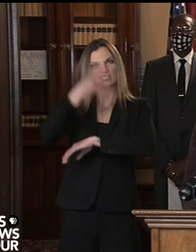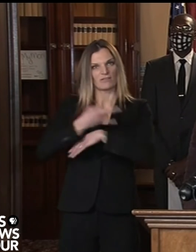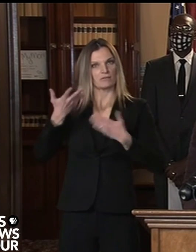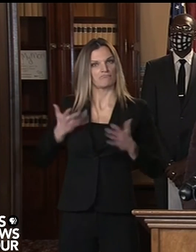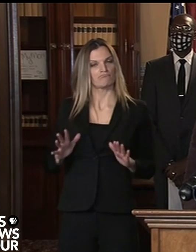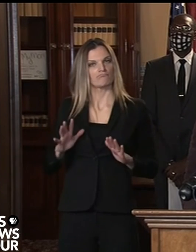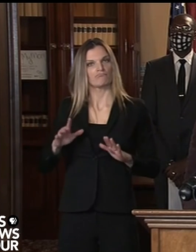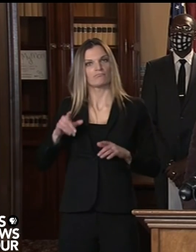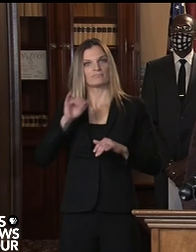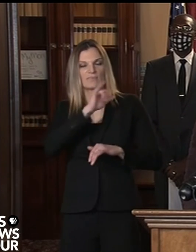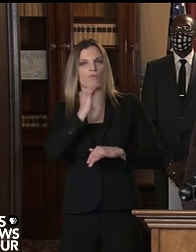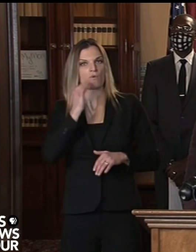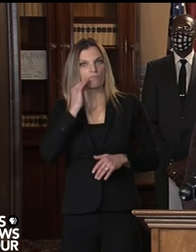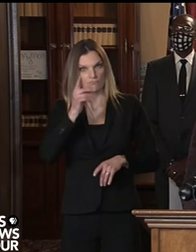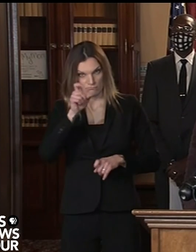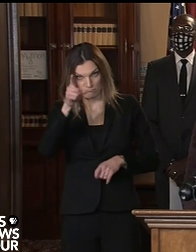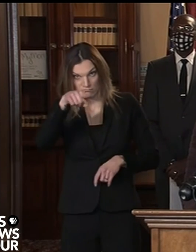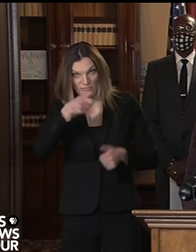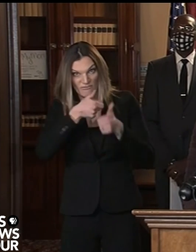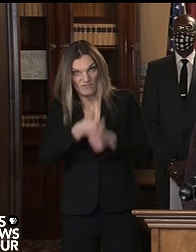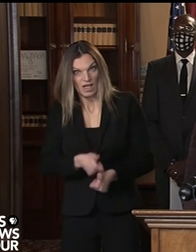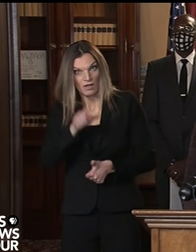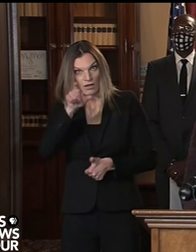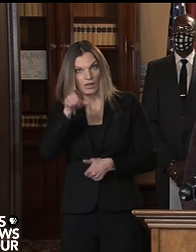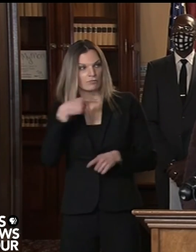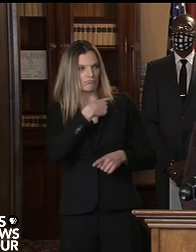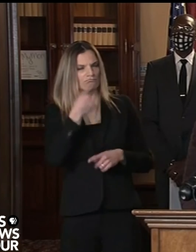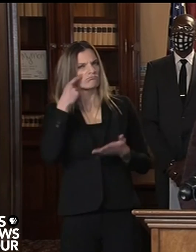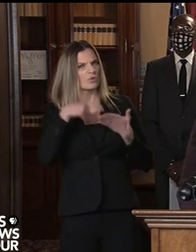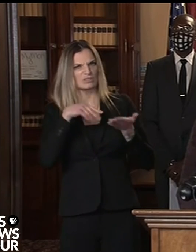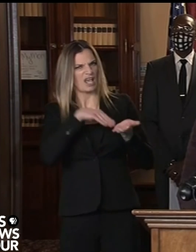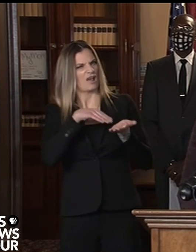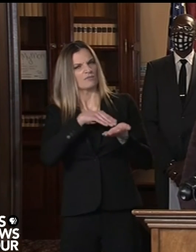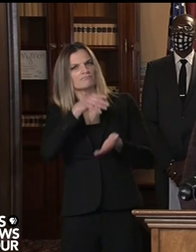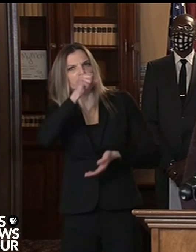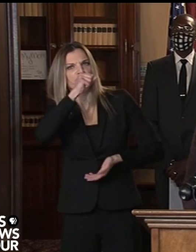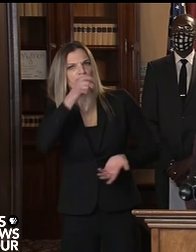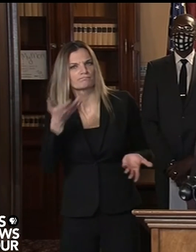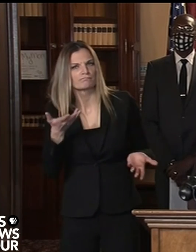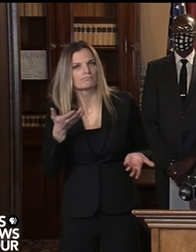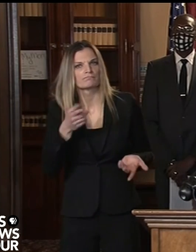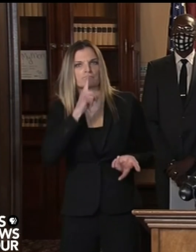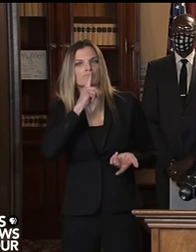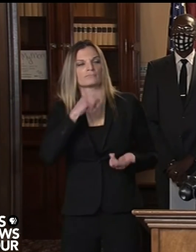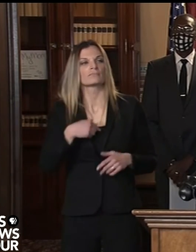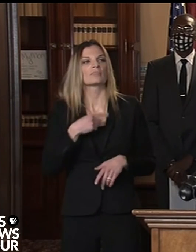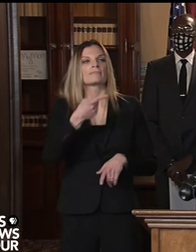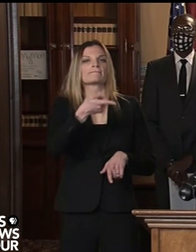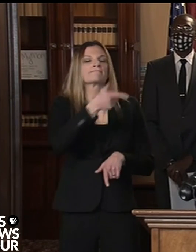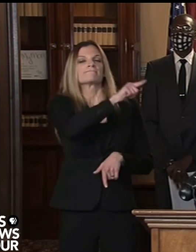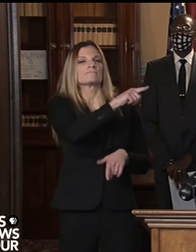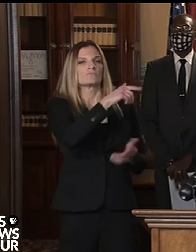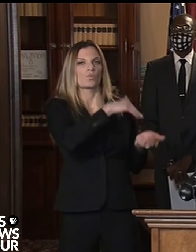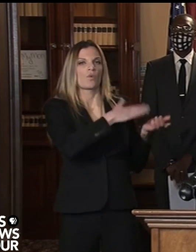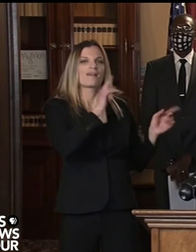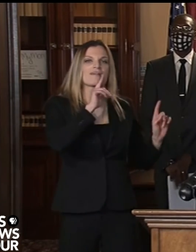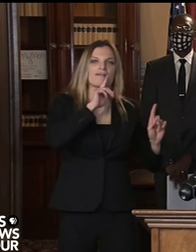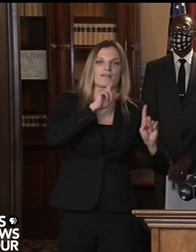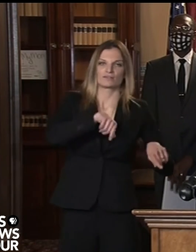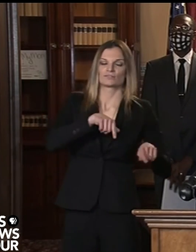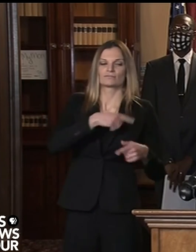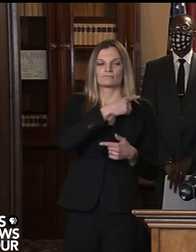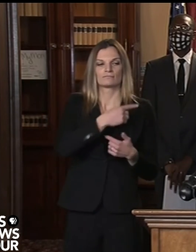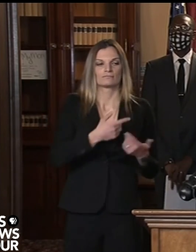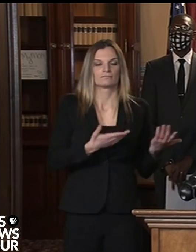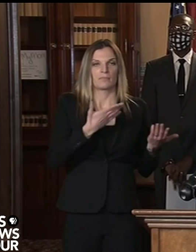that guideline as well to local officials here. I am going to ask Dr. Khaldun to answer that second part of the